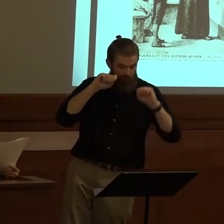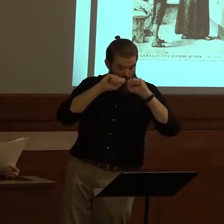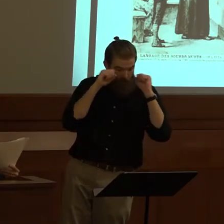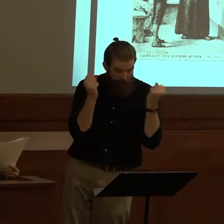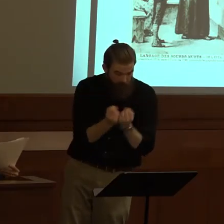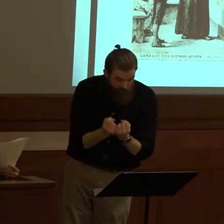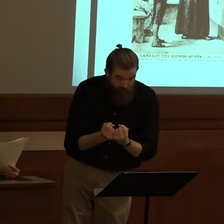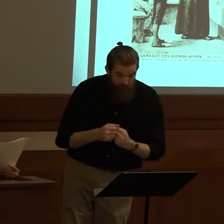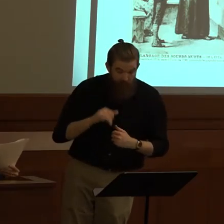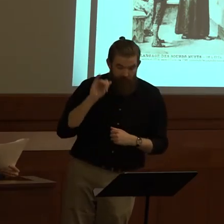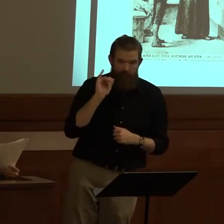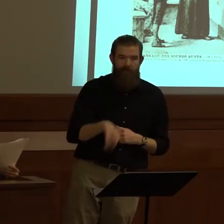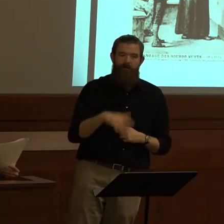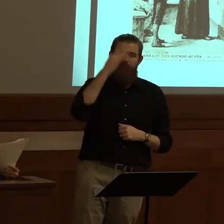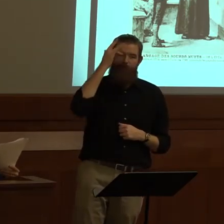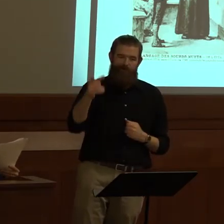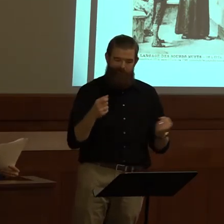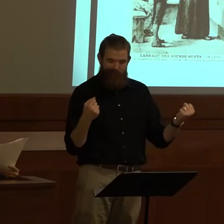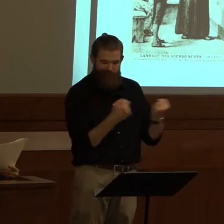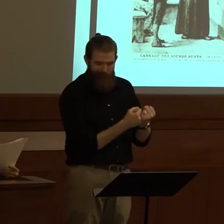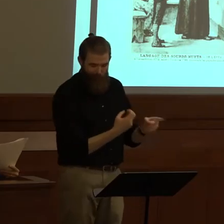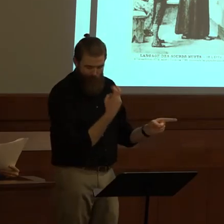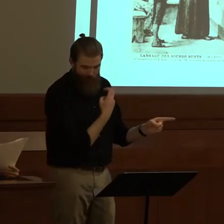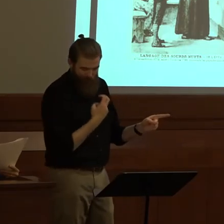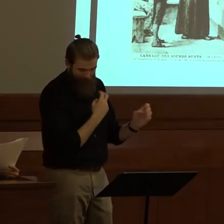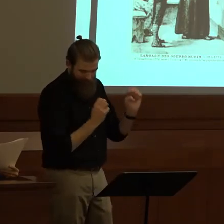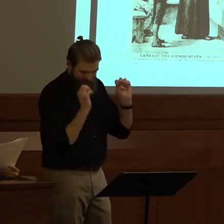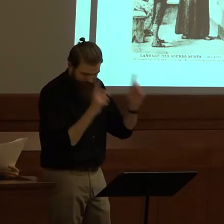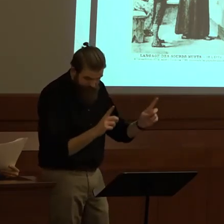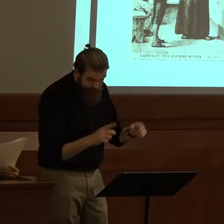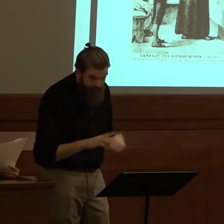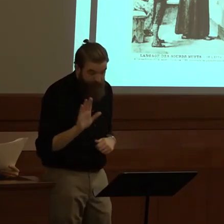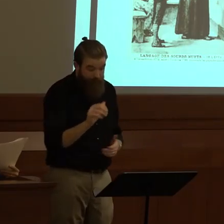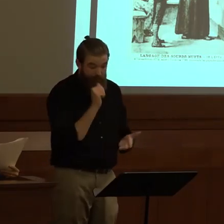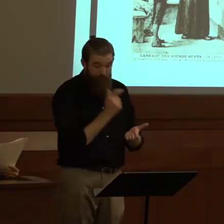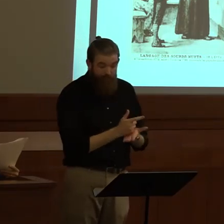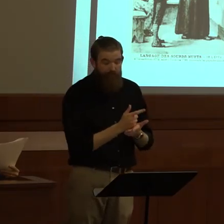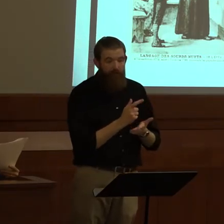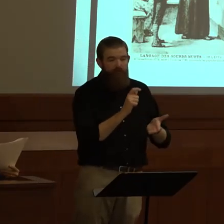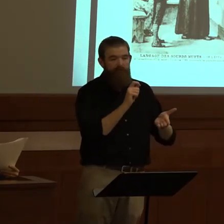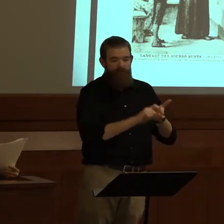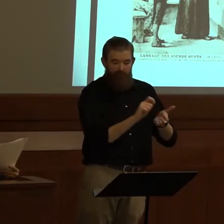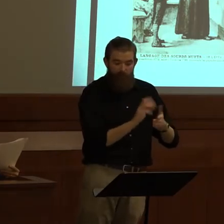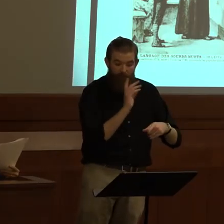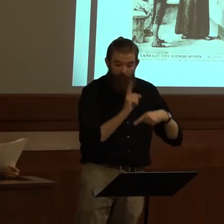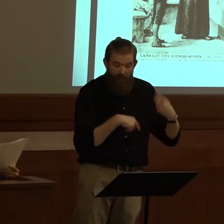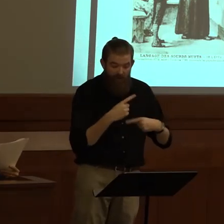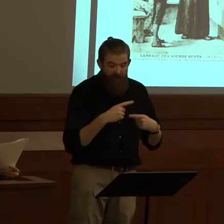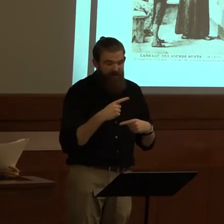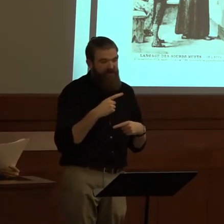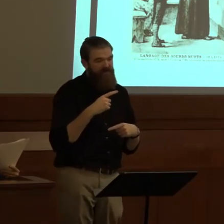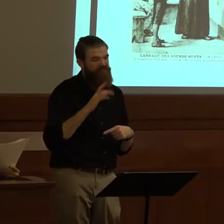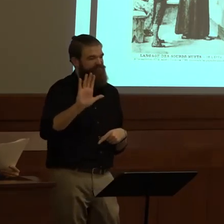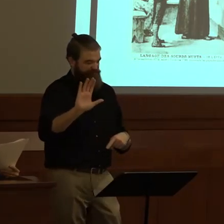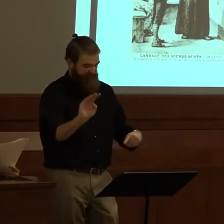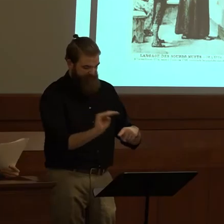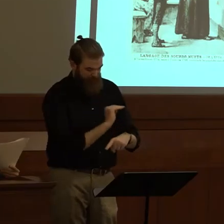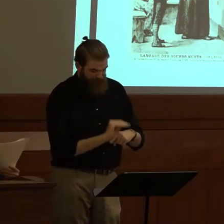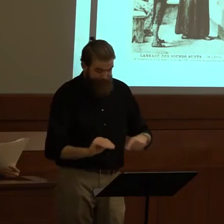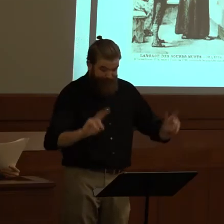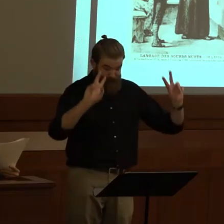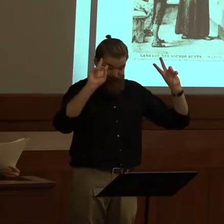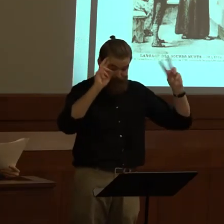his ministry, quote, "He loved them because he knew their needs, and he became closely